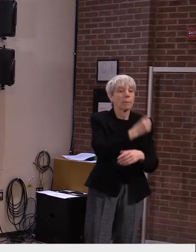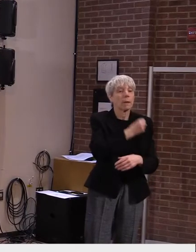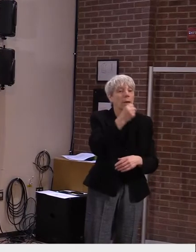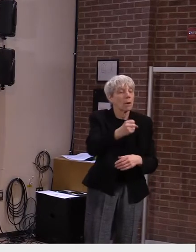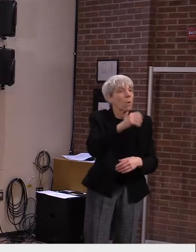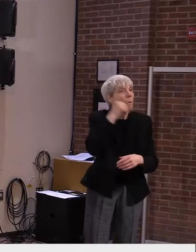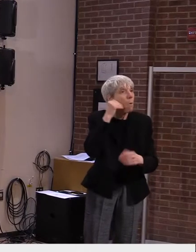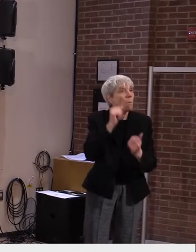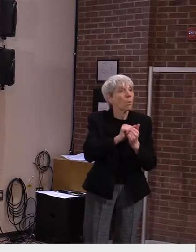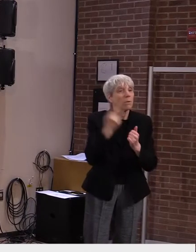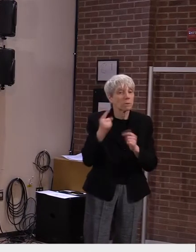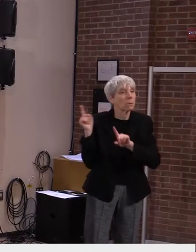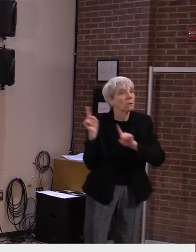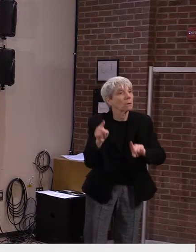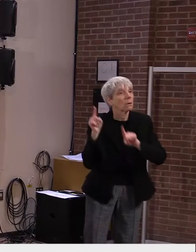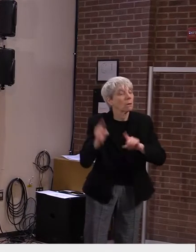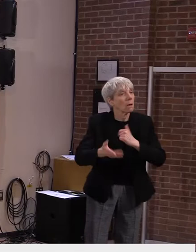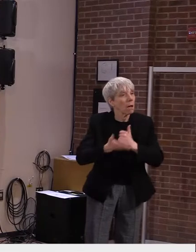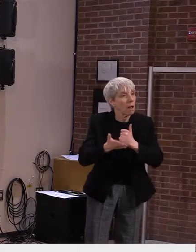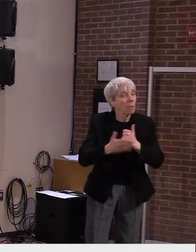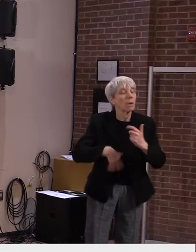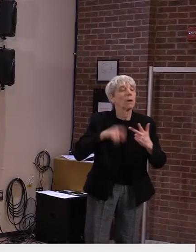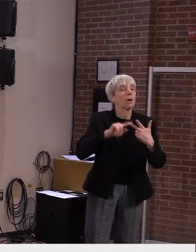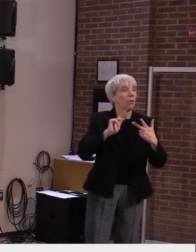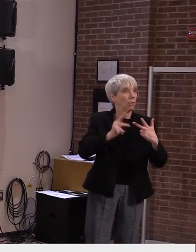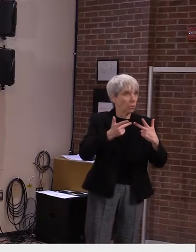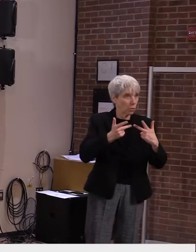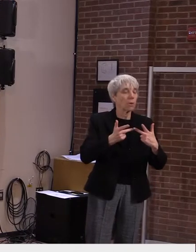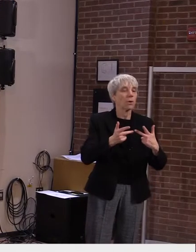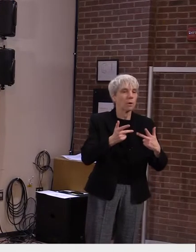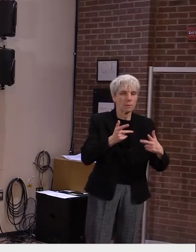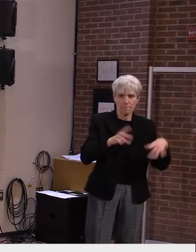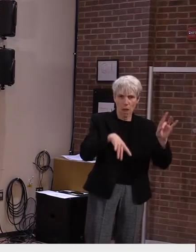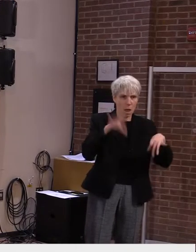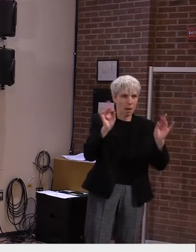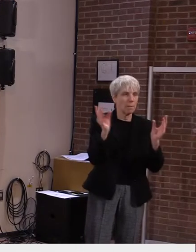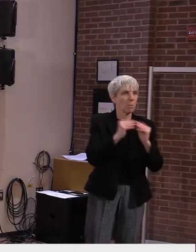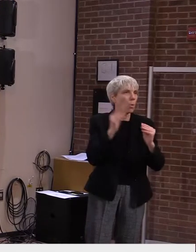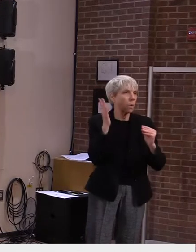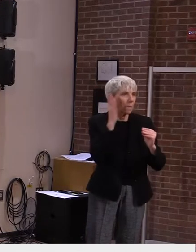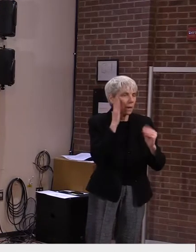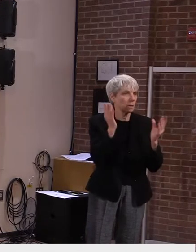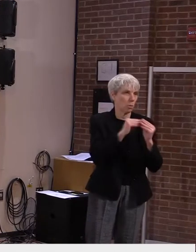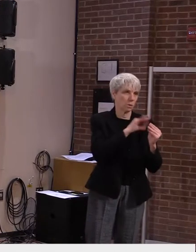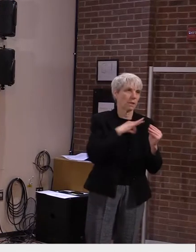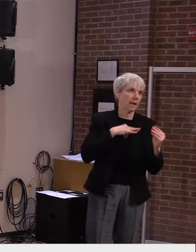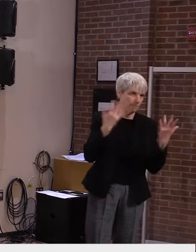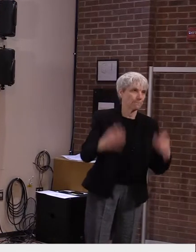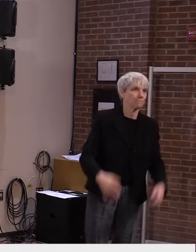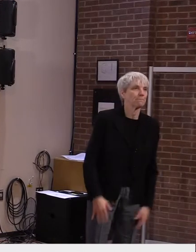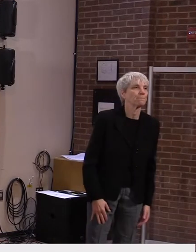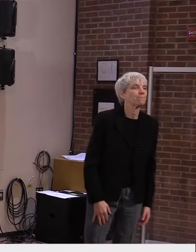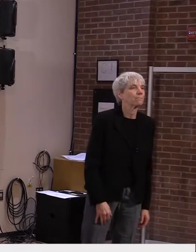locations. And number three is build a capacity, and that's what we're doing right now.